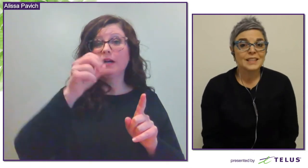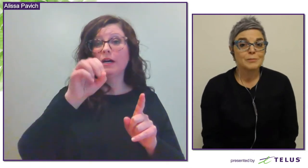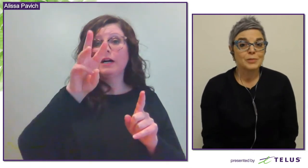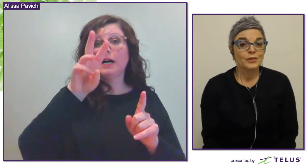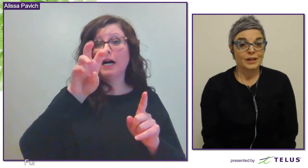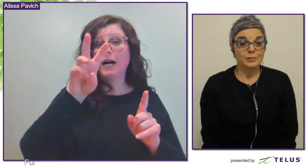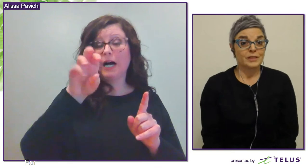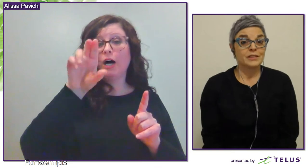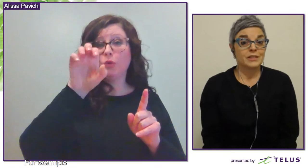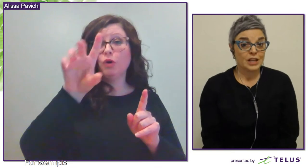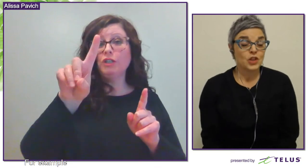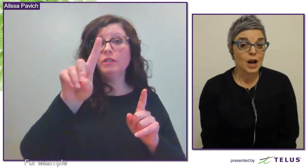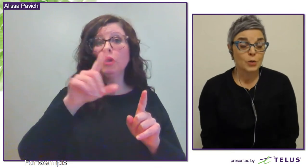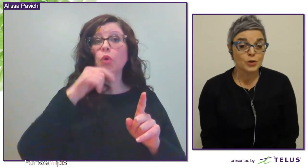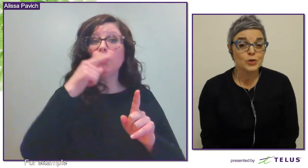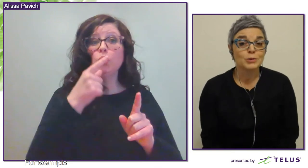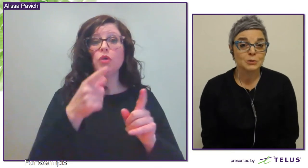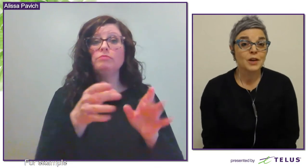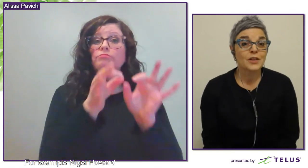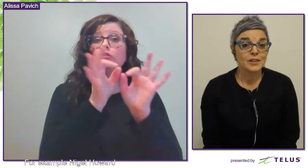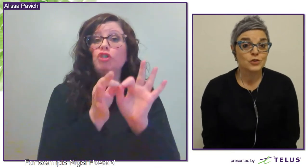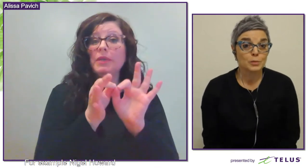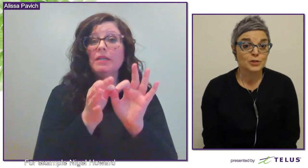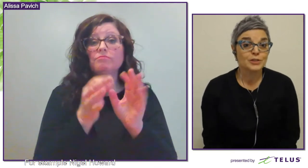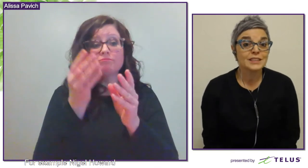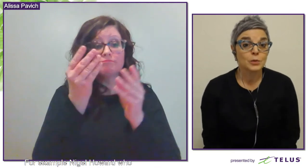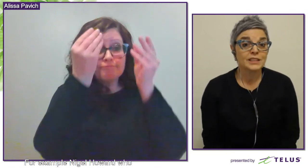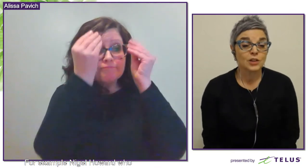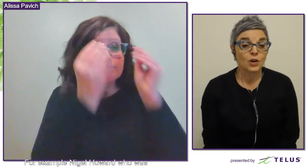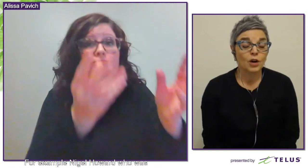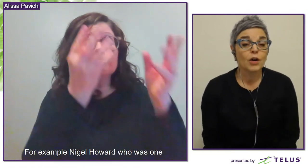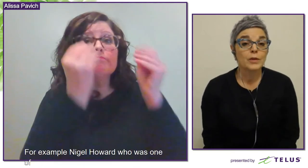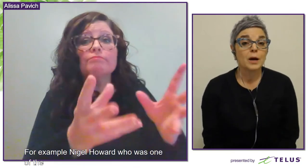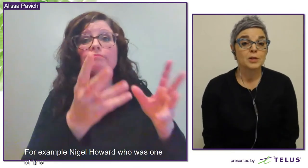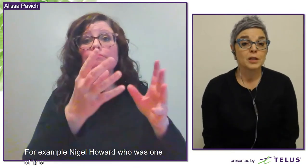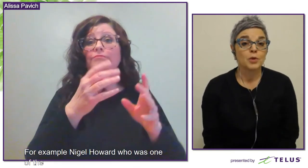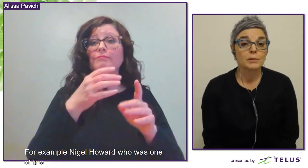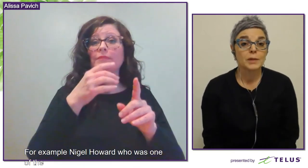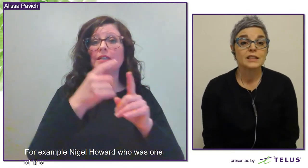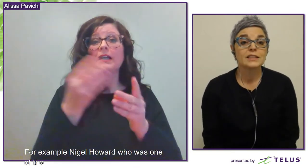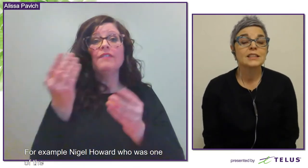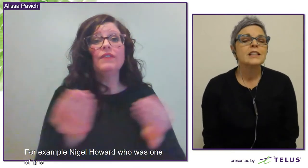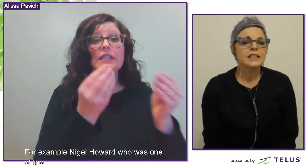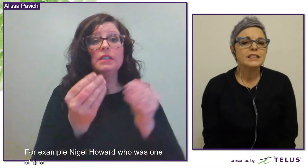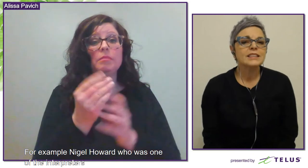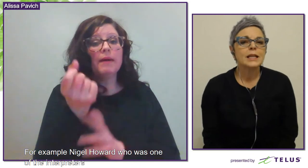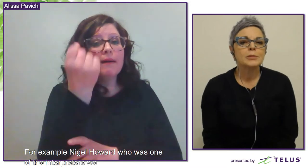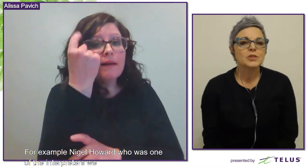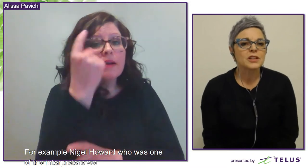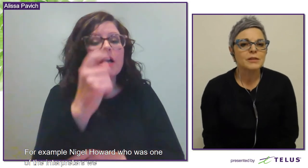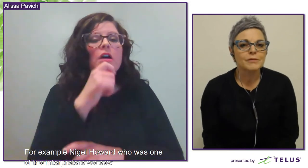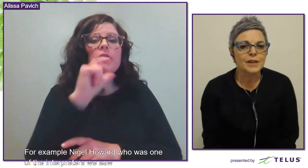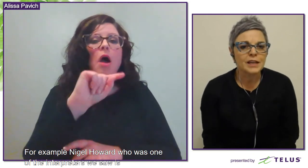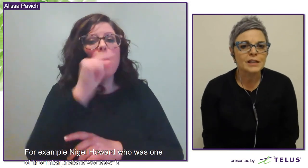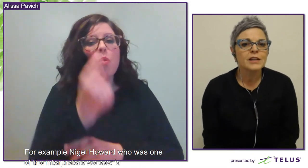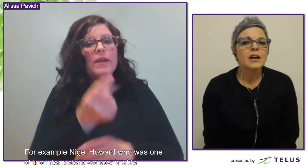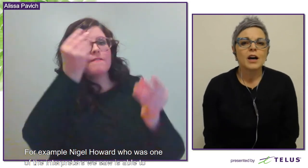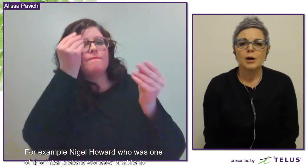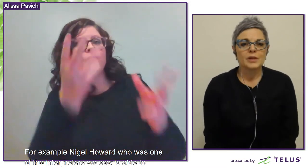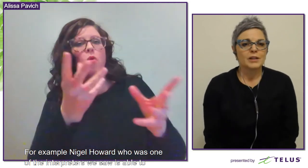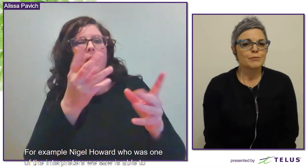For example, Nigel Howard, who was one of the interpreters that we saw on the public broadcast, he's able to